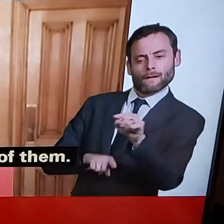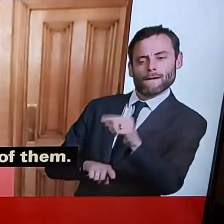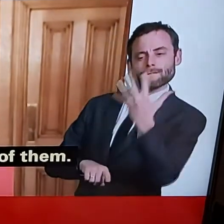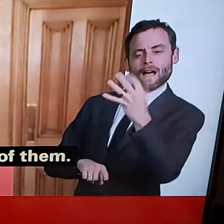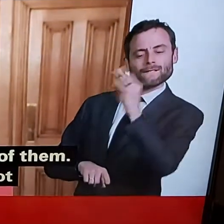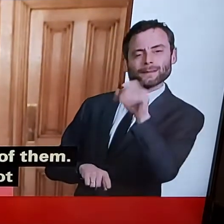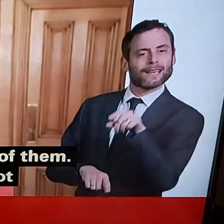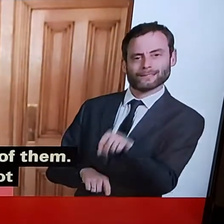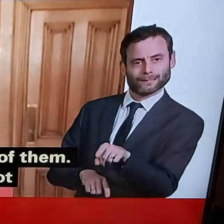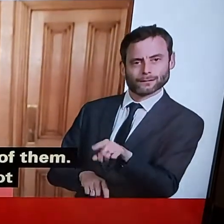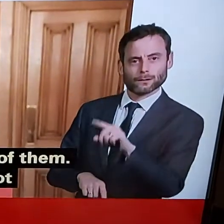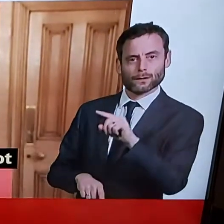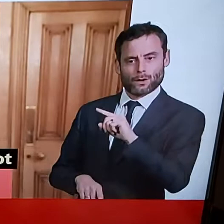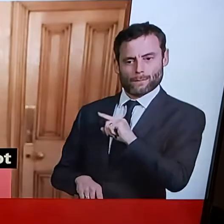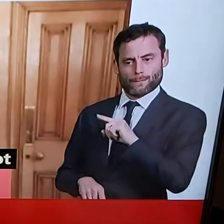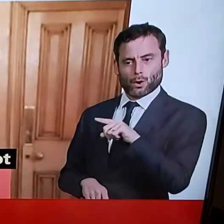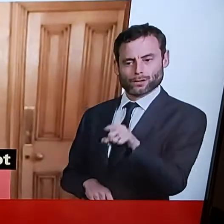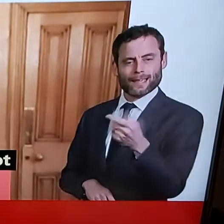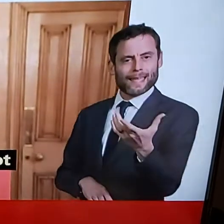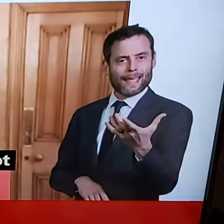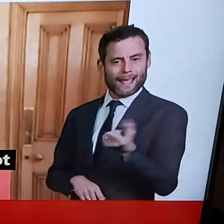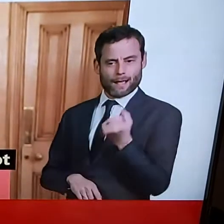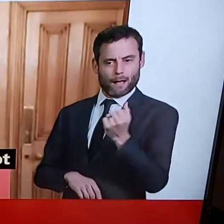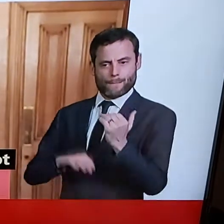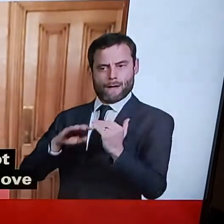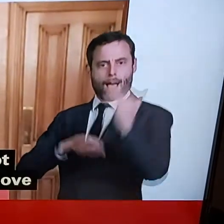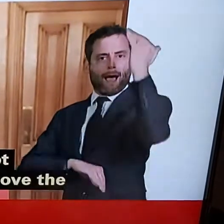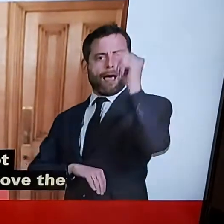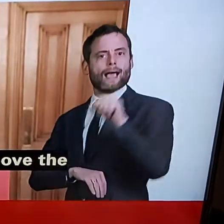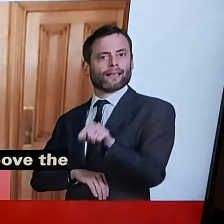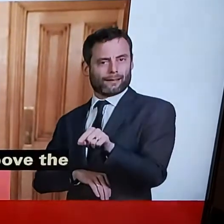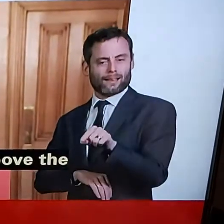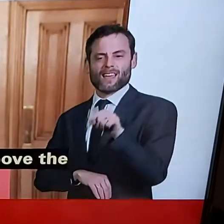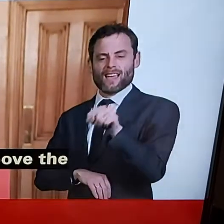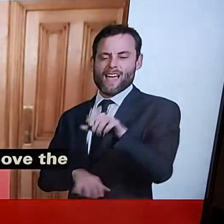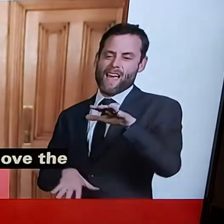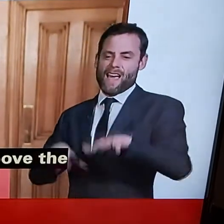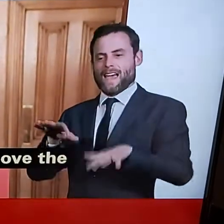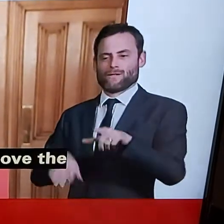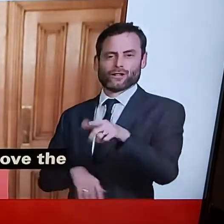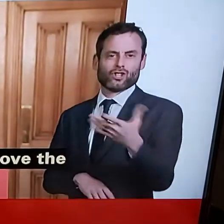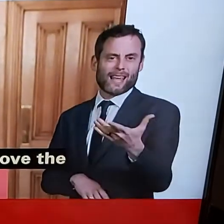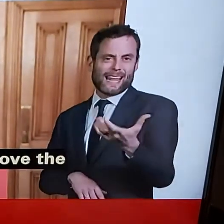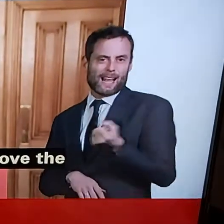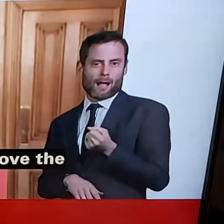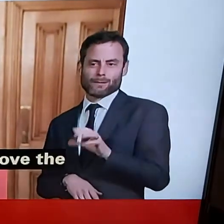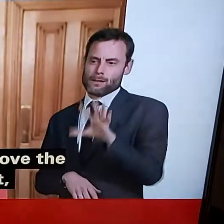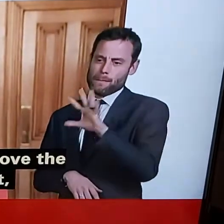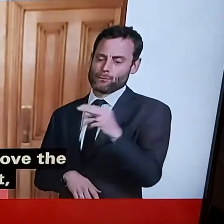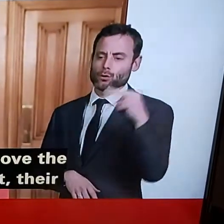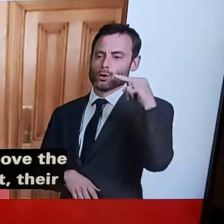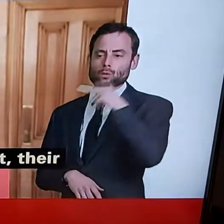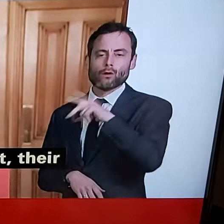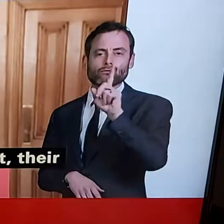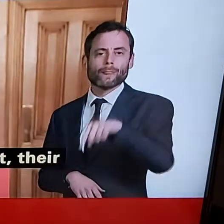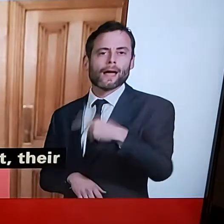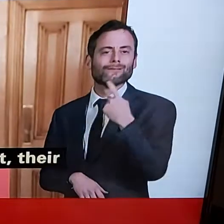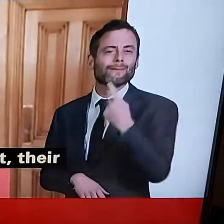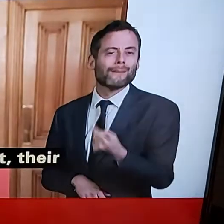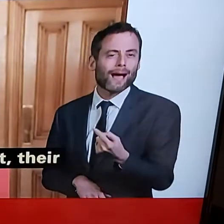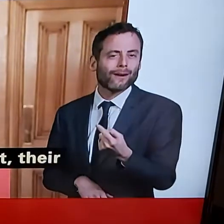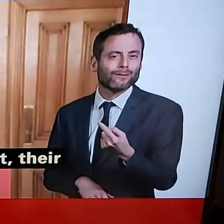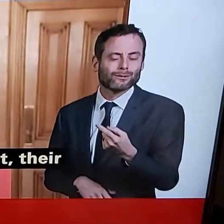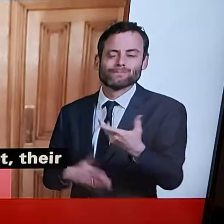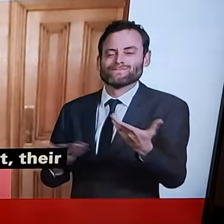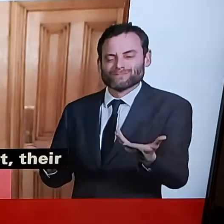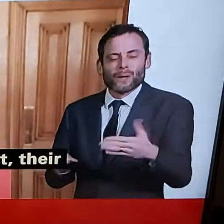above the income threshold that we set, their average incomes are about £200,000. So we think what